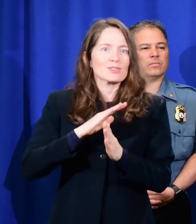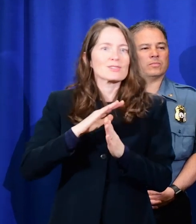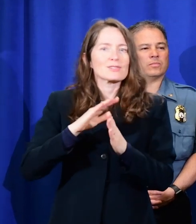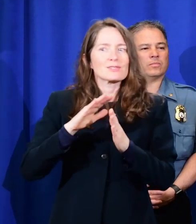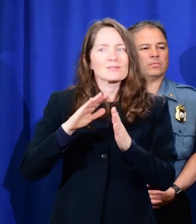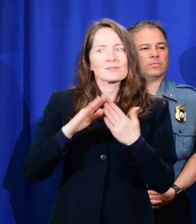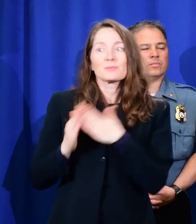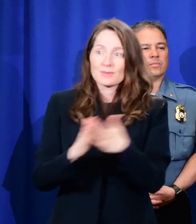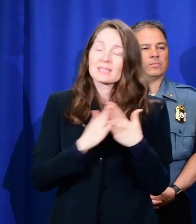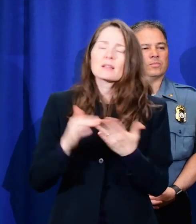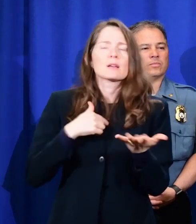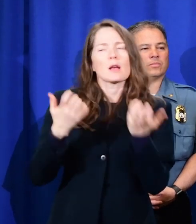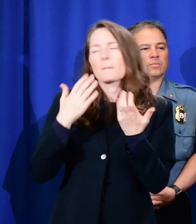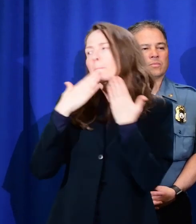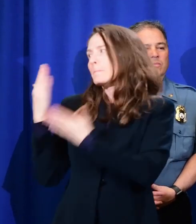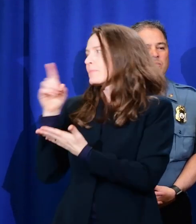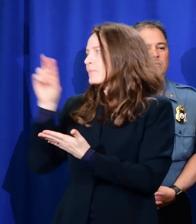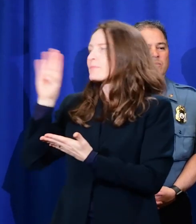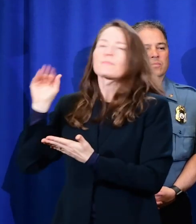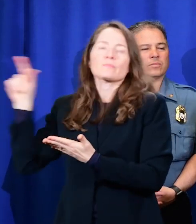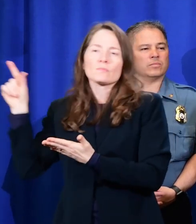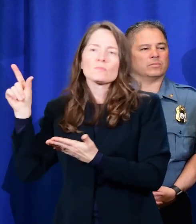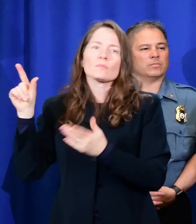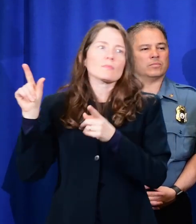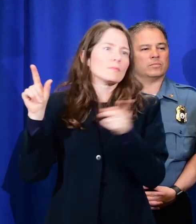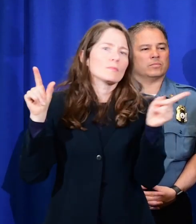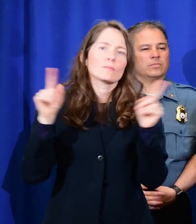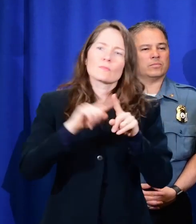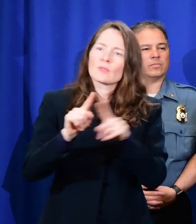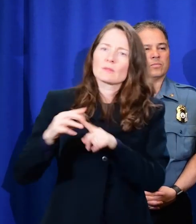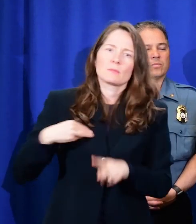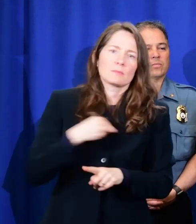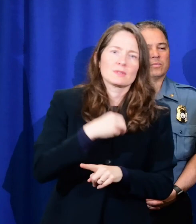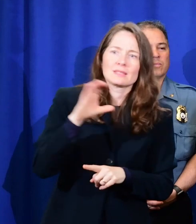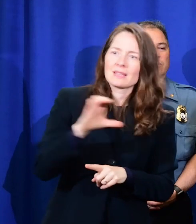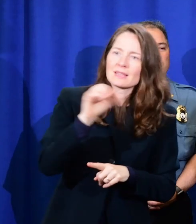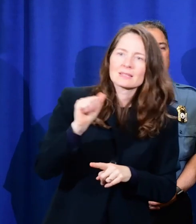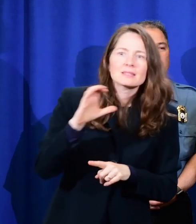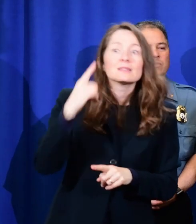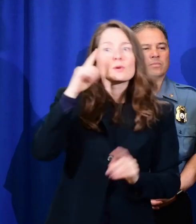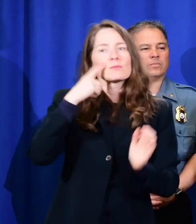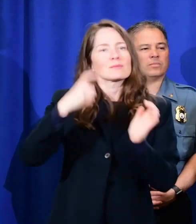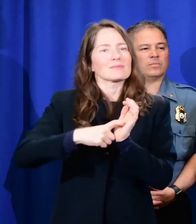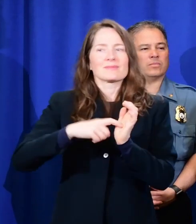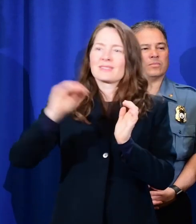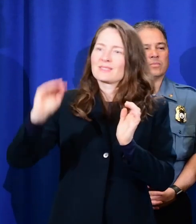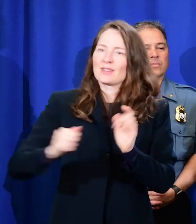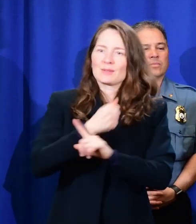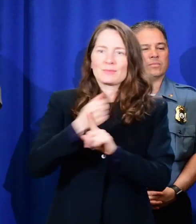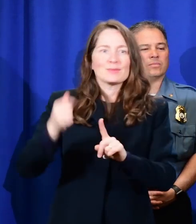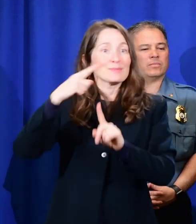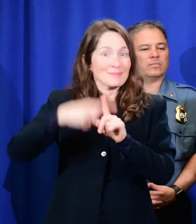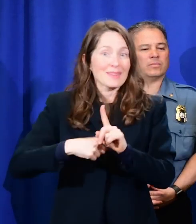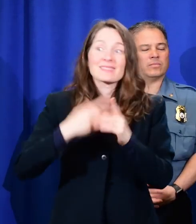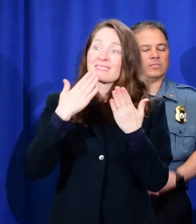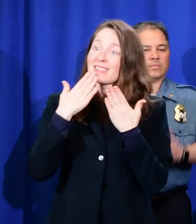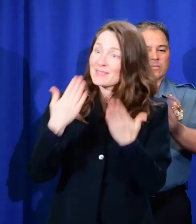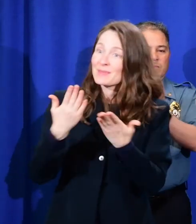CAC for recognizing Child Abuse Prevention Month, and thank you all for participating. Thank you.